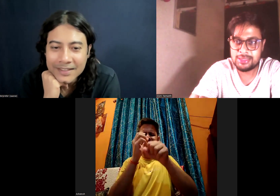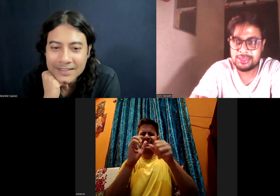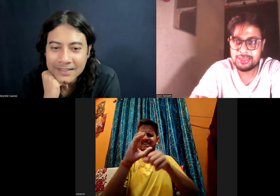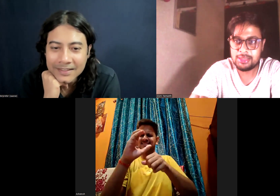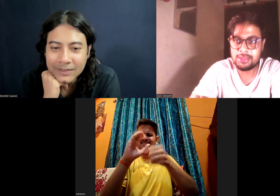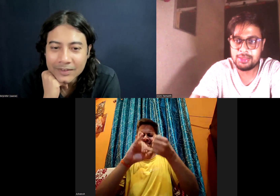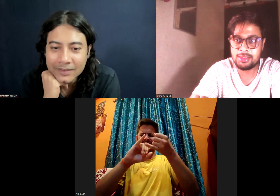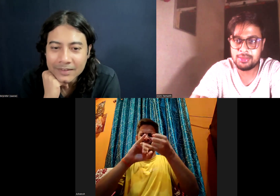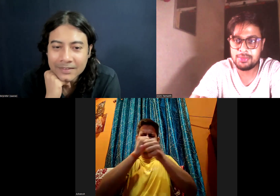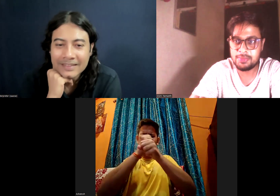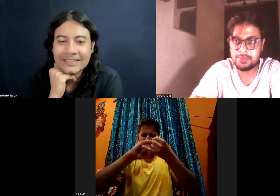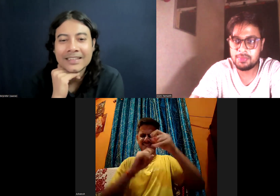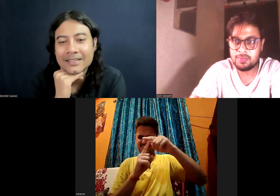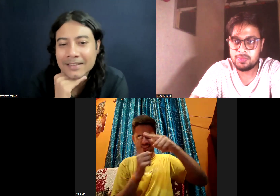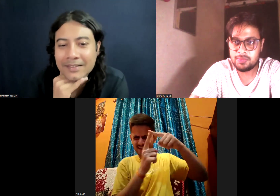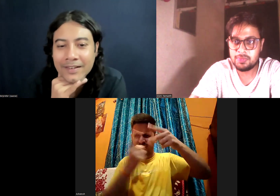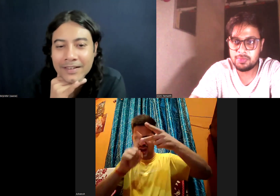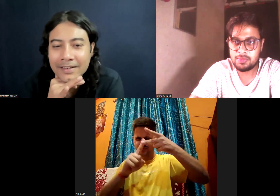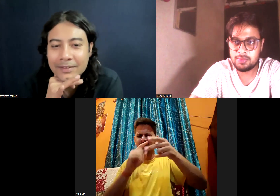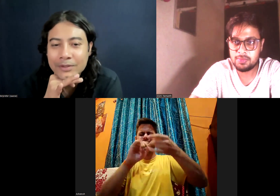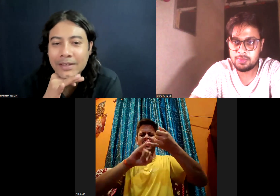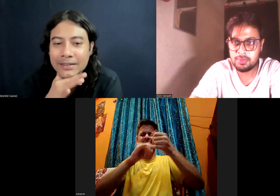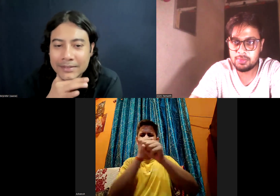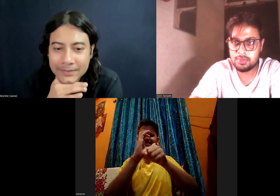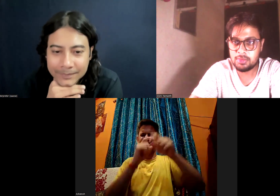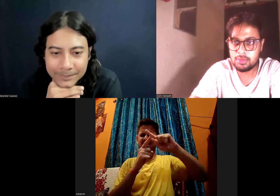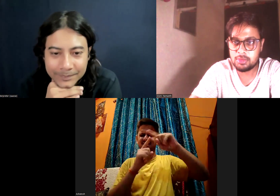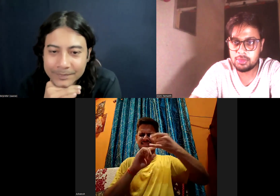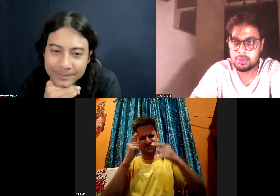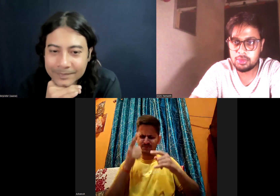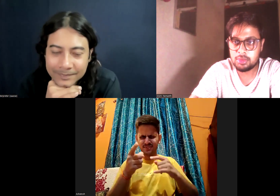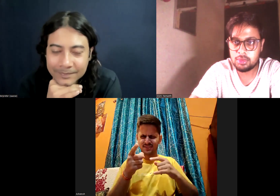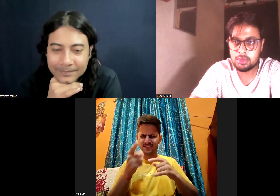and their GST or CGST and stuff like that, right? Those tax.